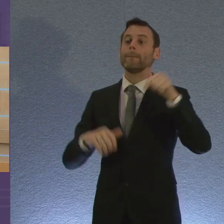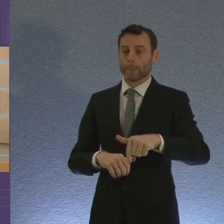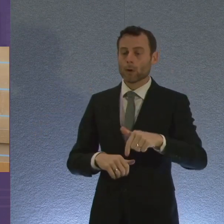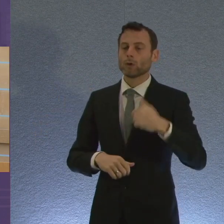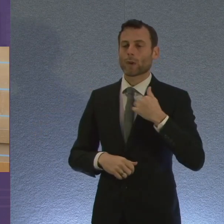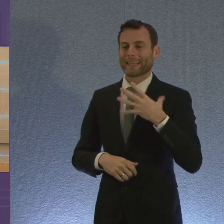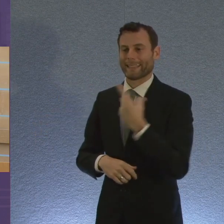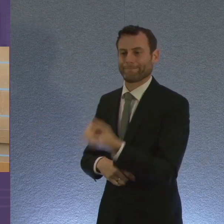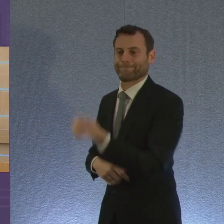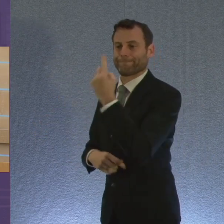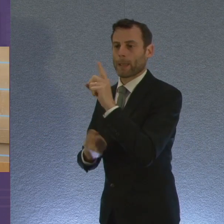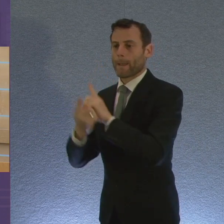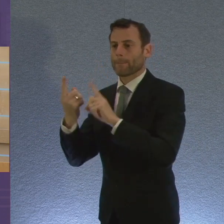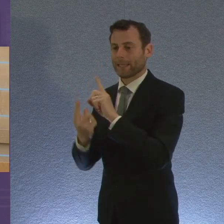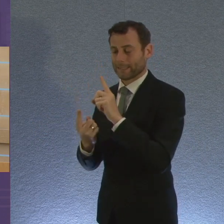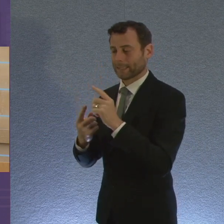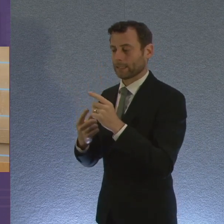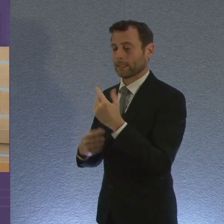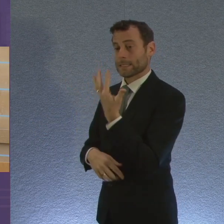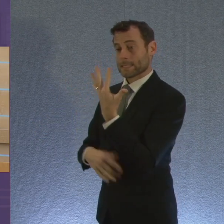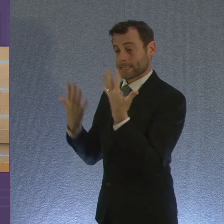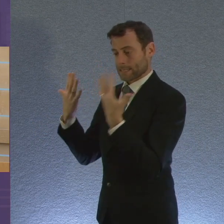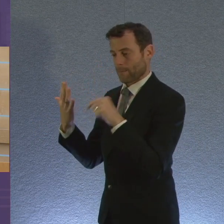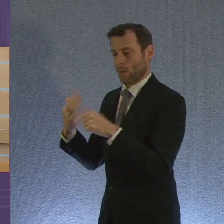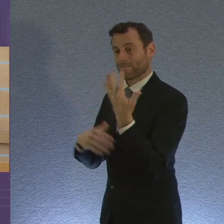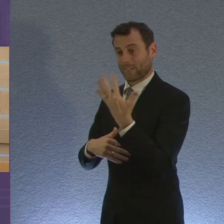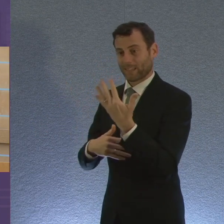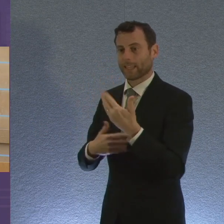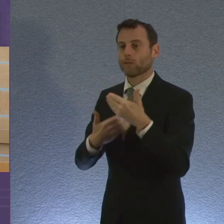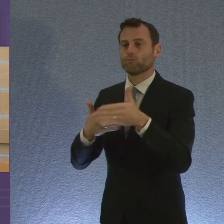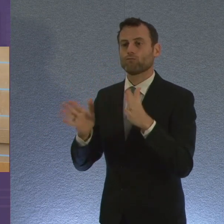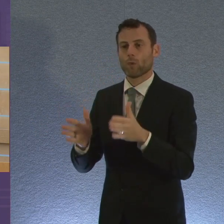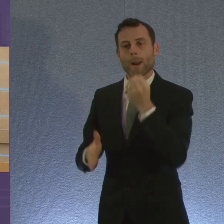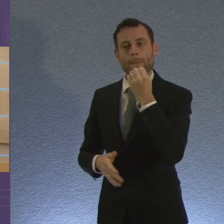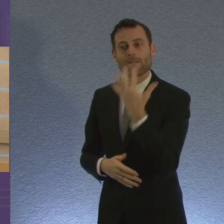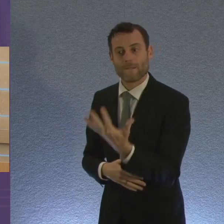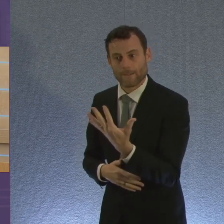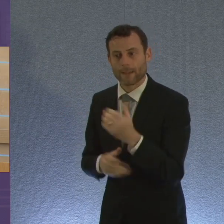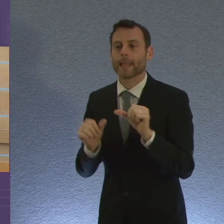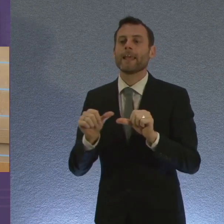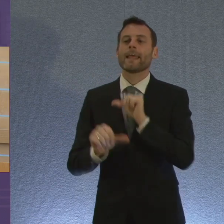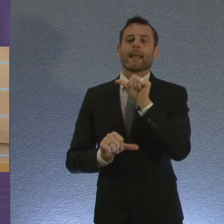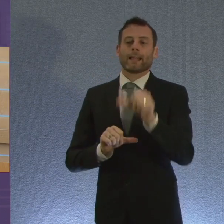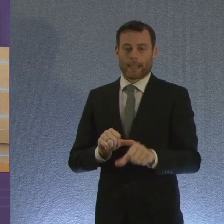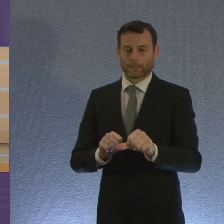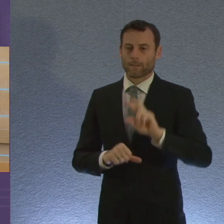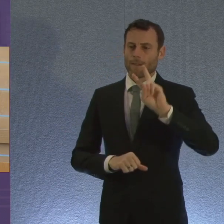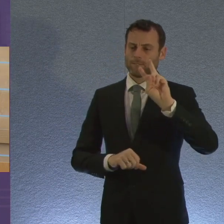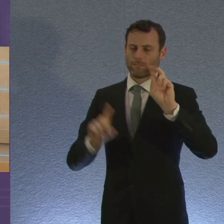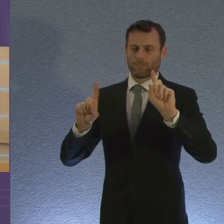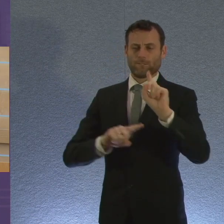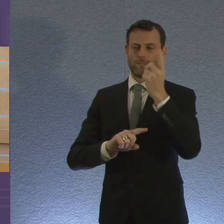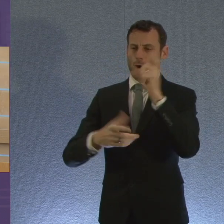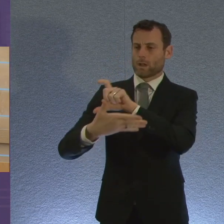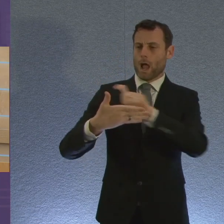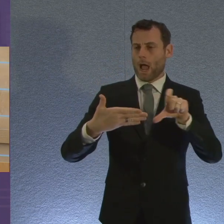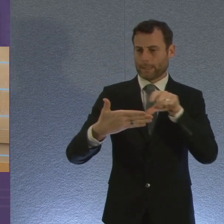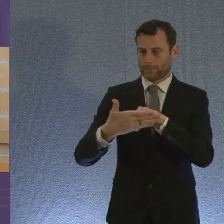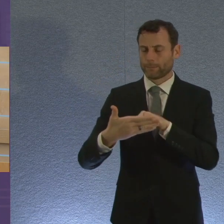in room 5. Thank you. So, we move on to the first item of business today, which is a debate on